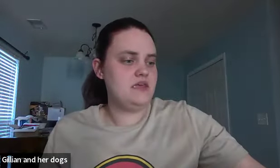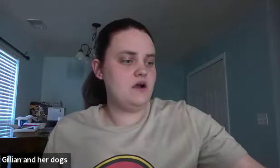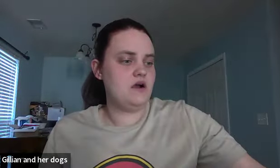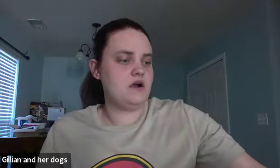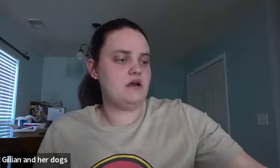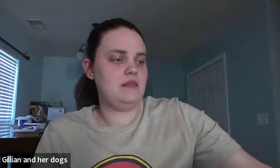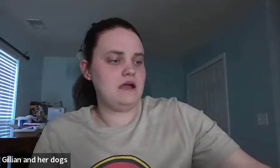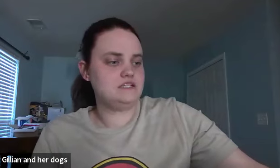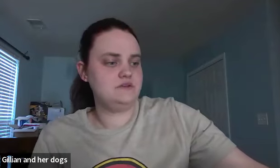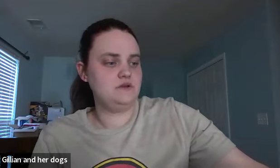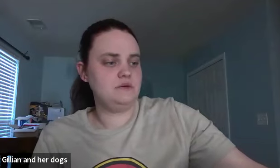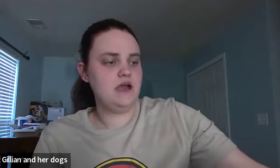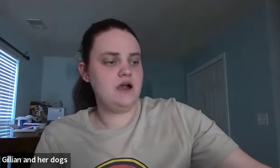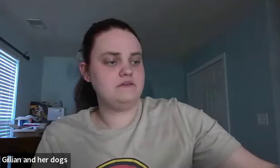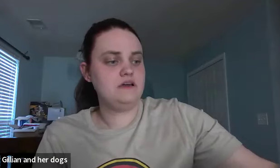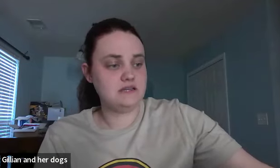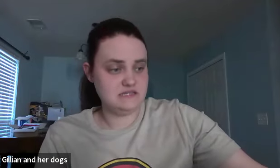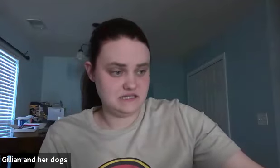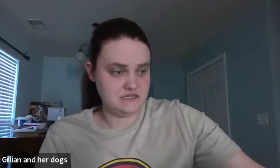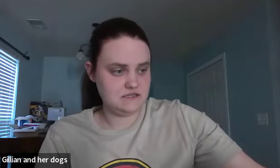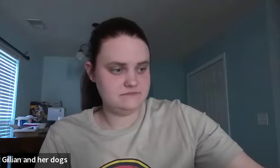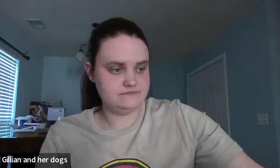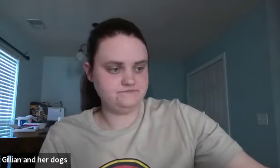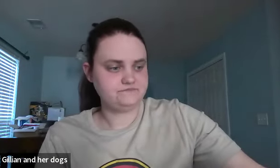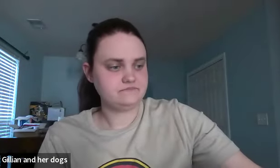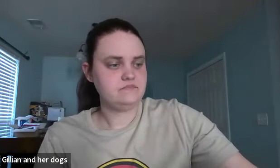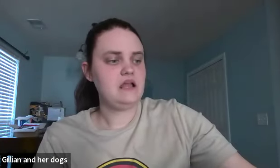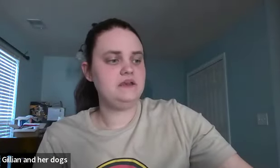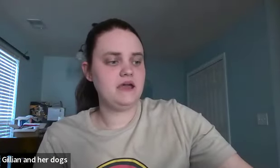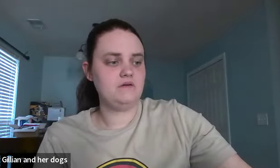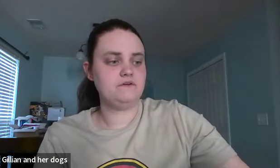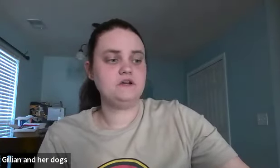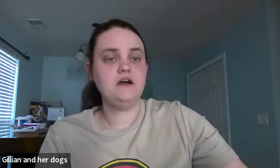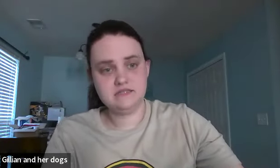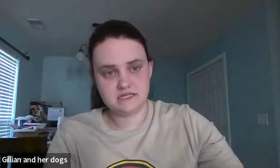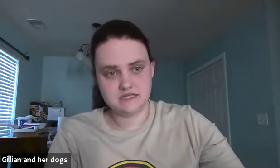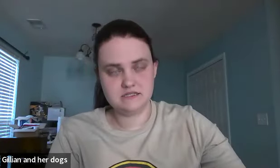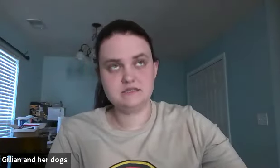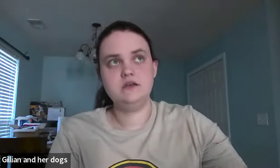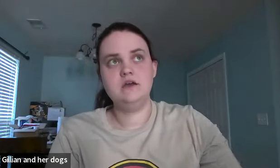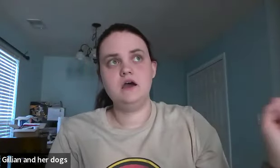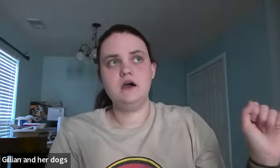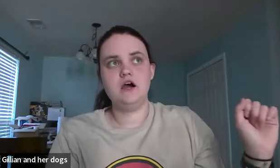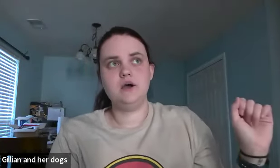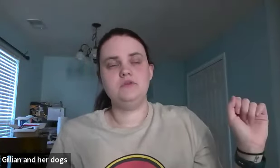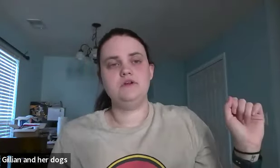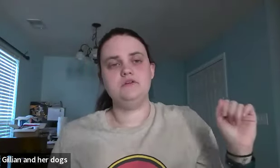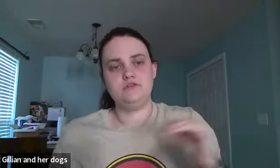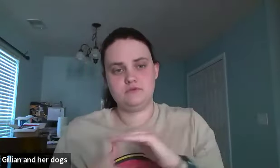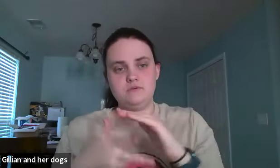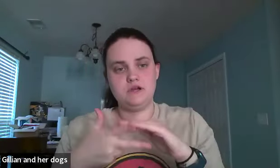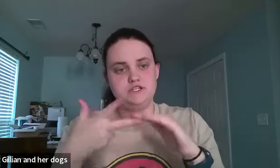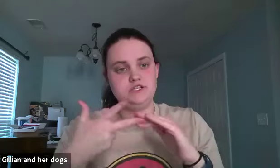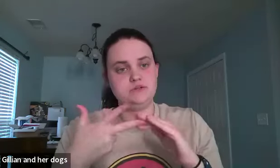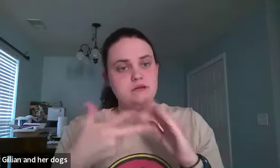Then our last few, we have cousins. Now, for cousins, there are the three ways you can do